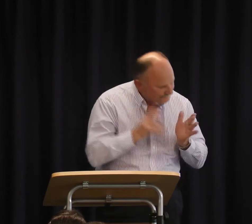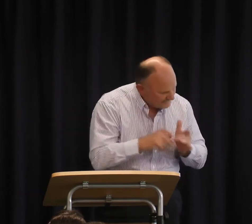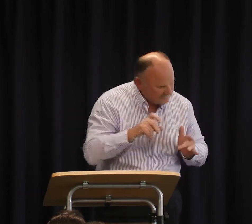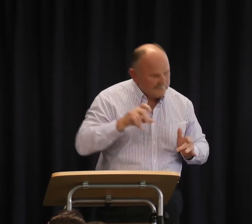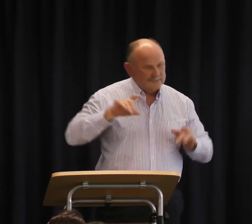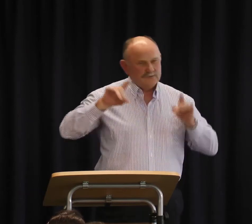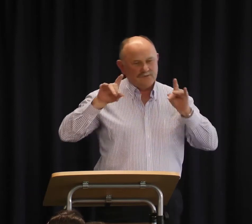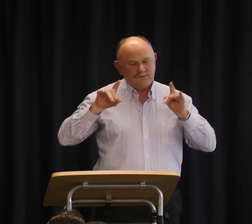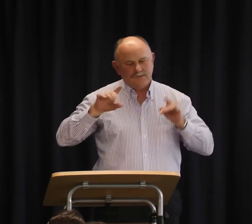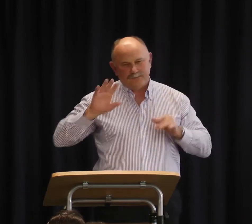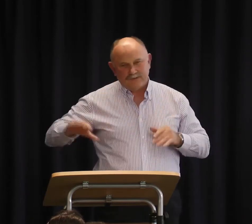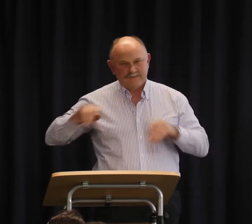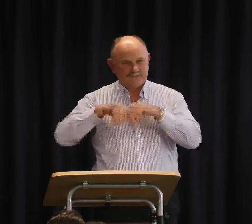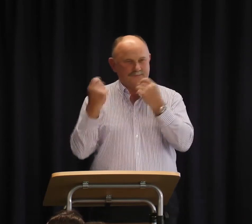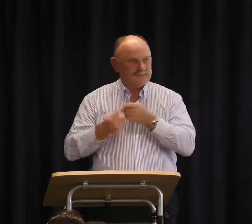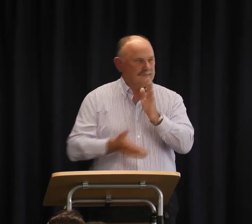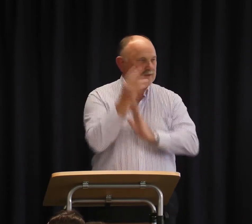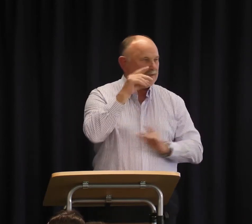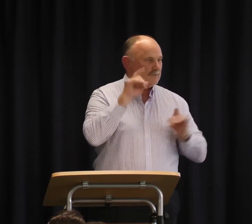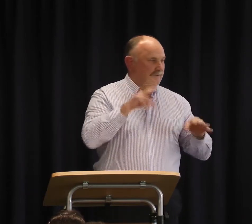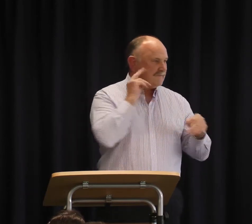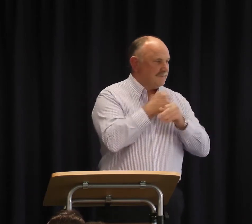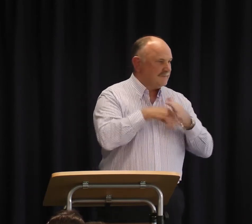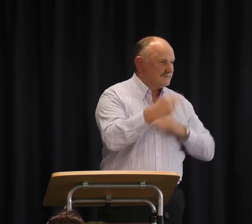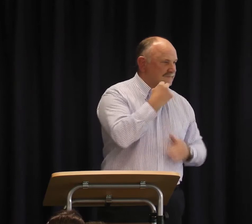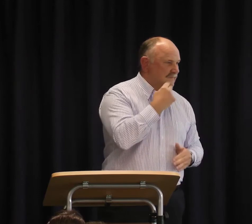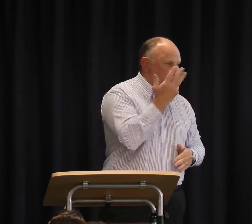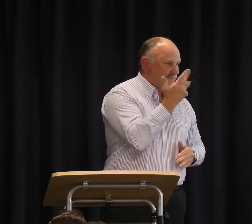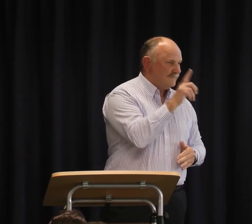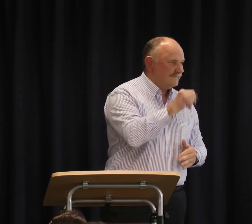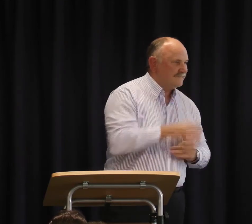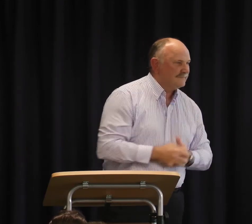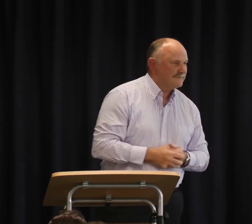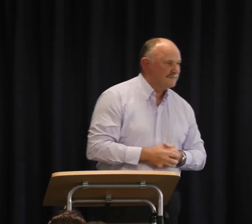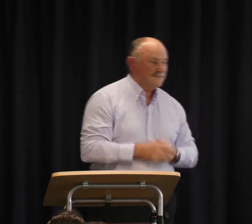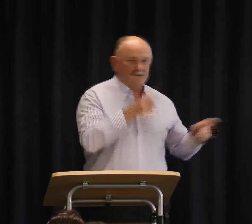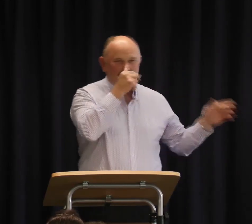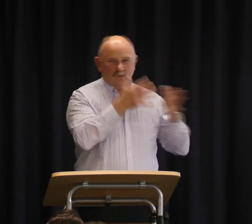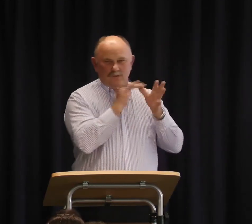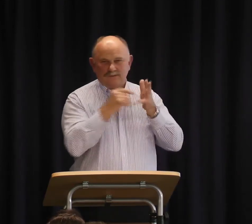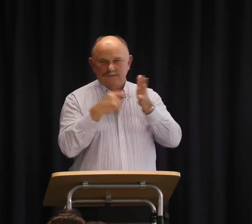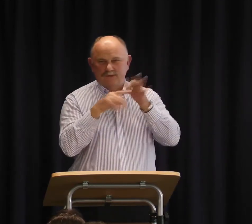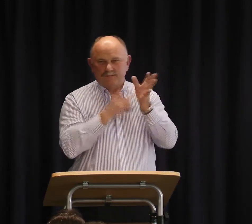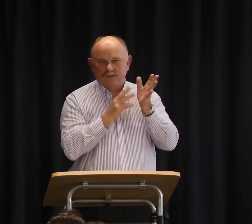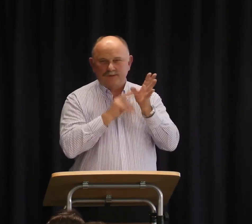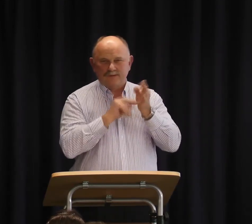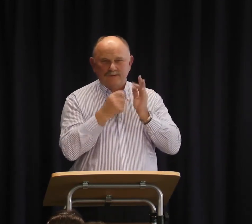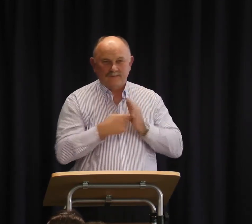And the Victorian basketball team went to the Australian Deaf Games in Adelaide in 1976, and John Lovett was the